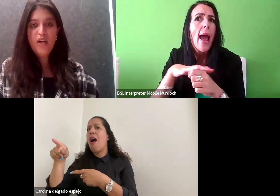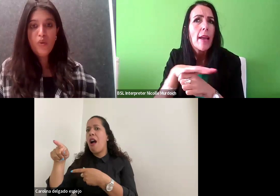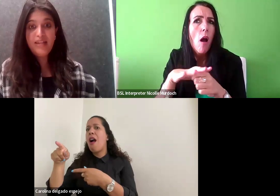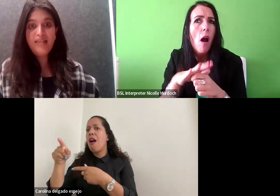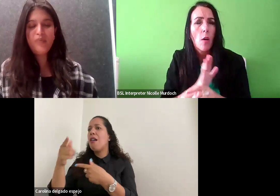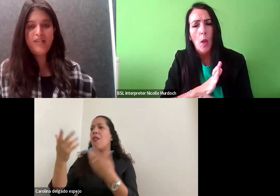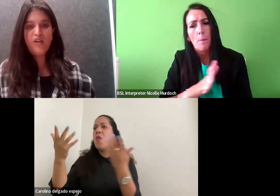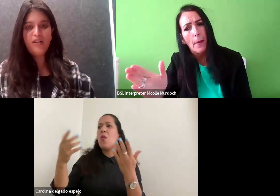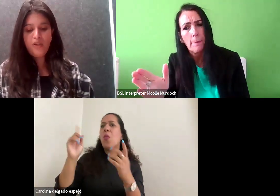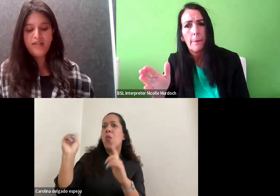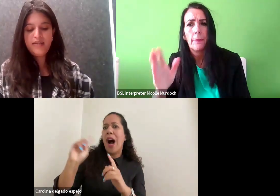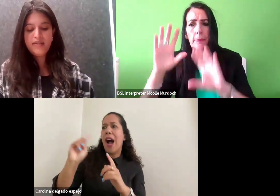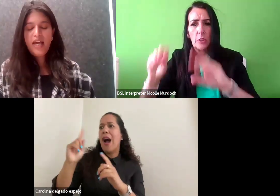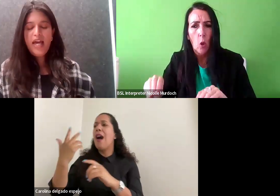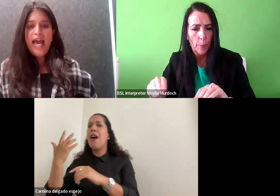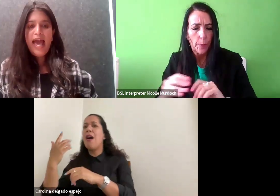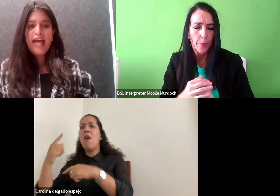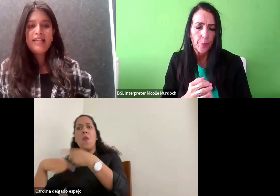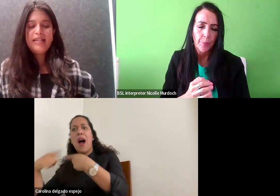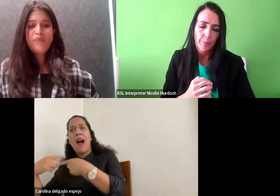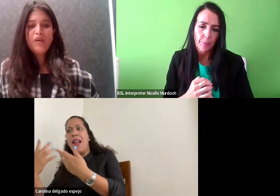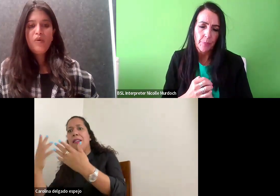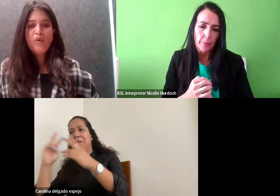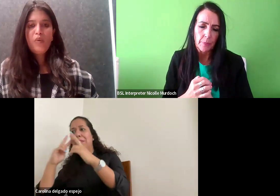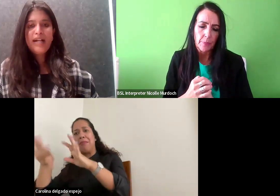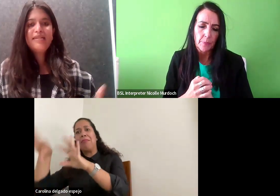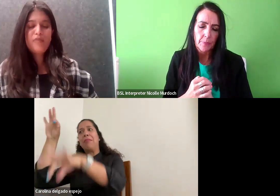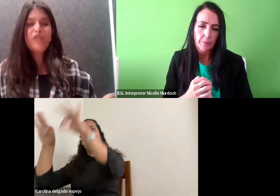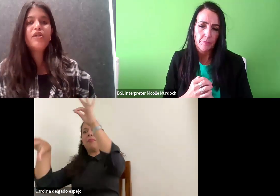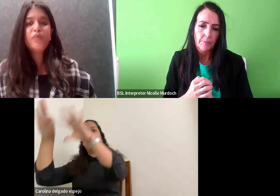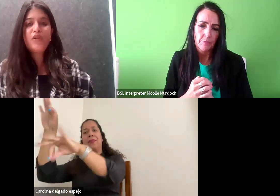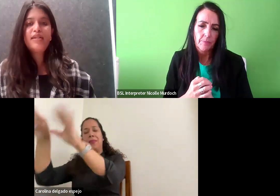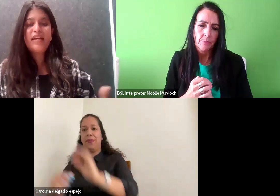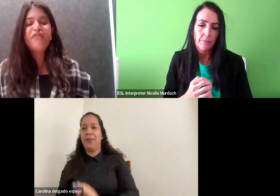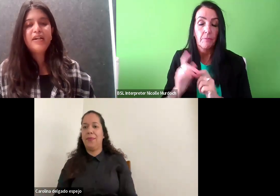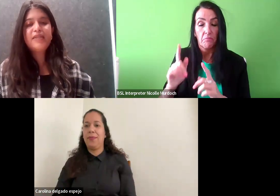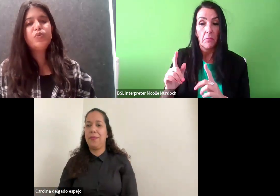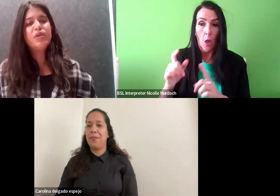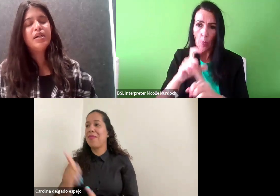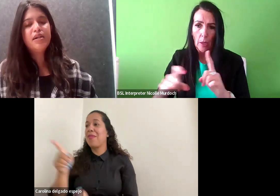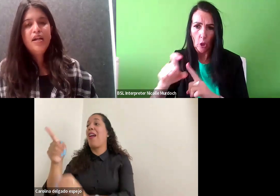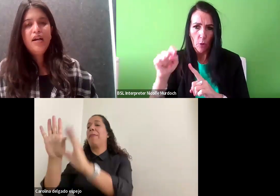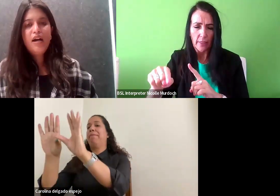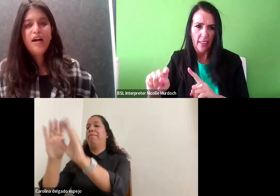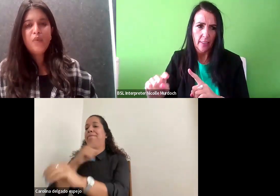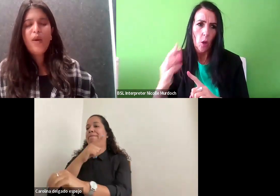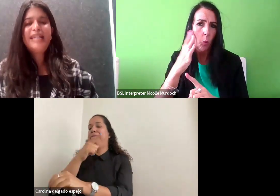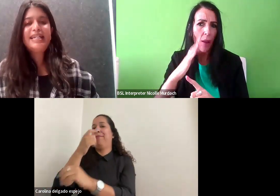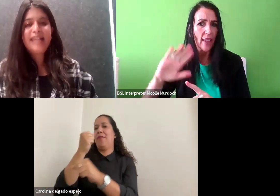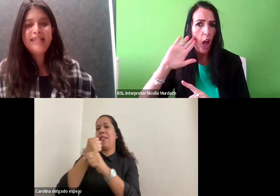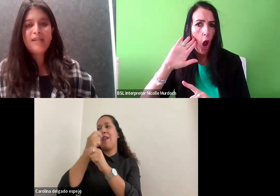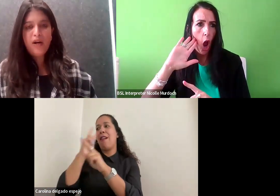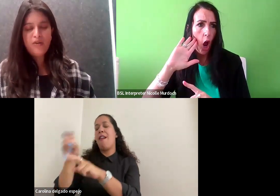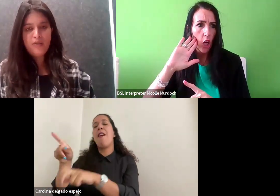place within these particular communities. And whilst, the communities at first were